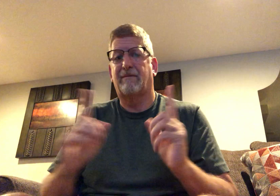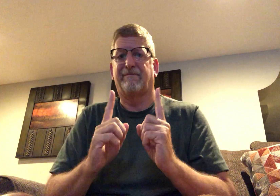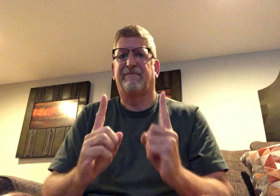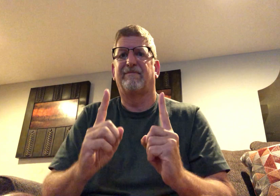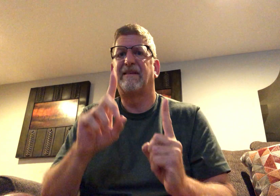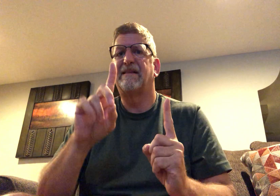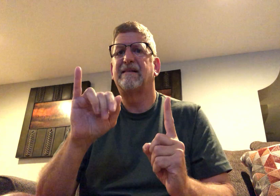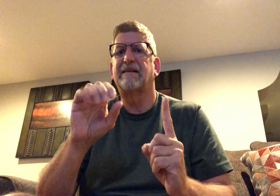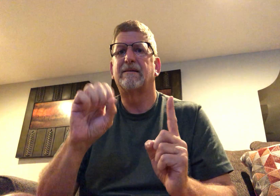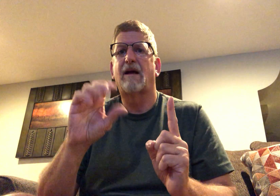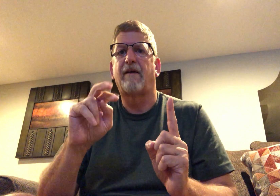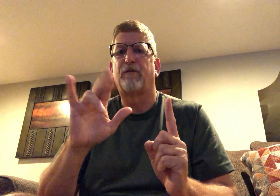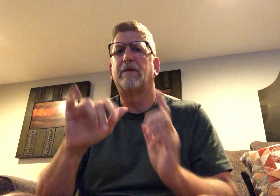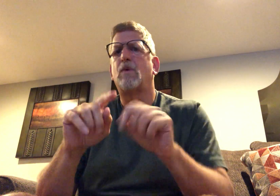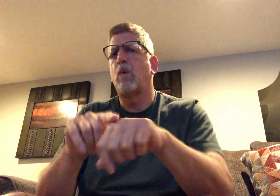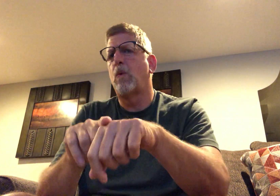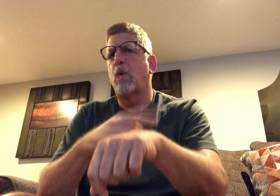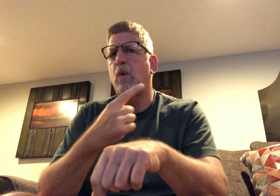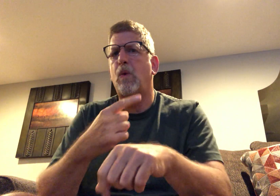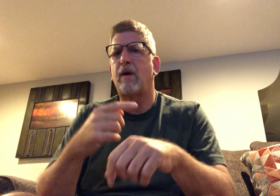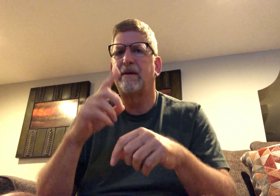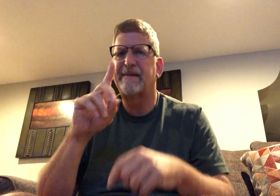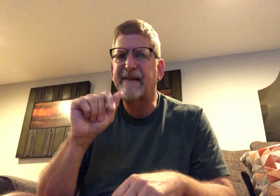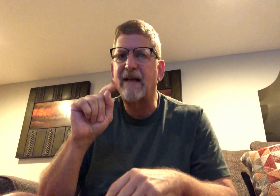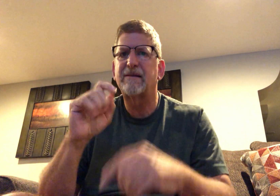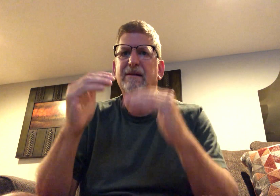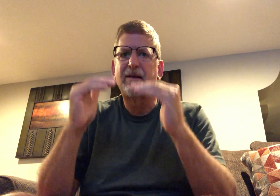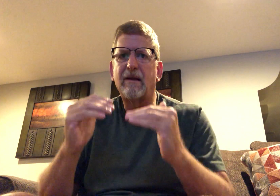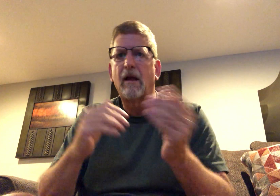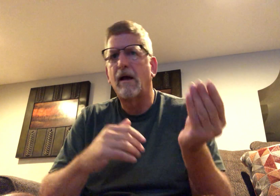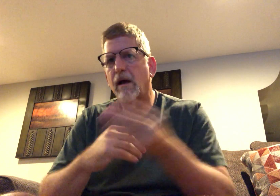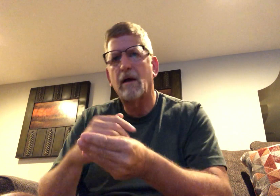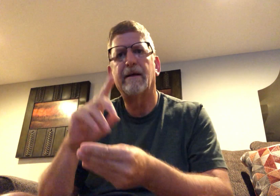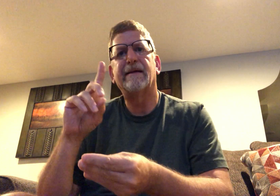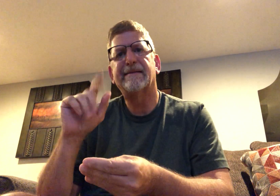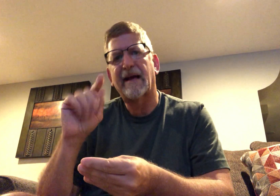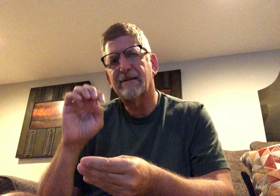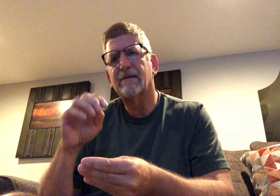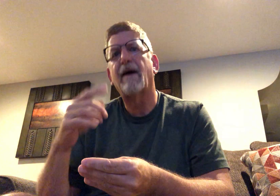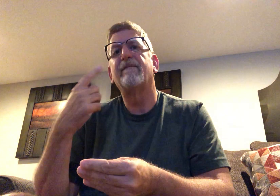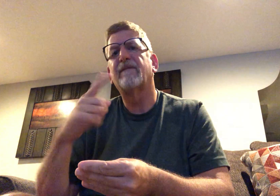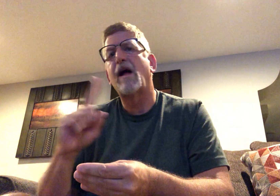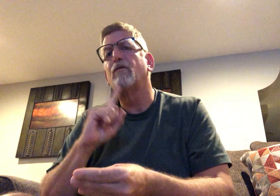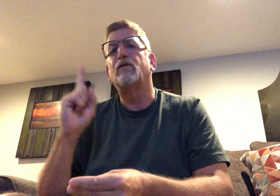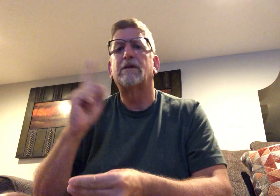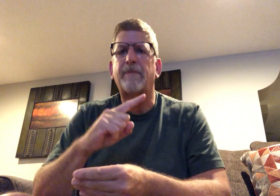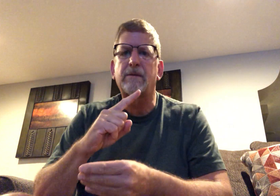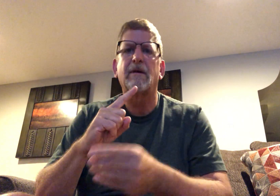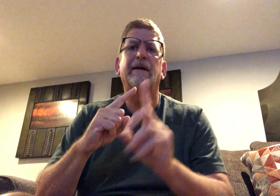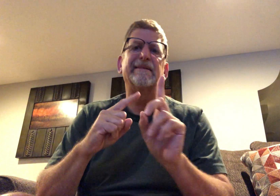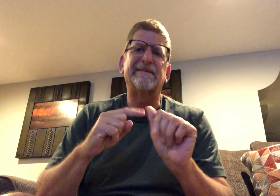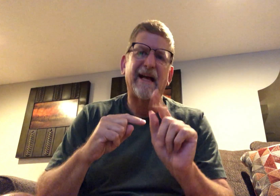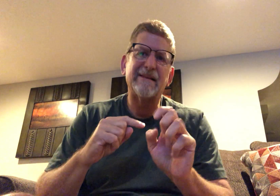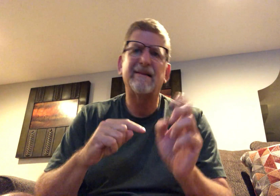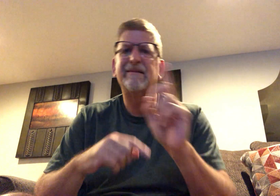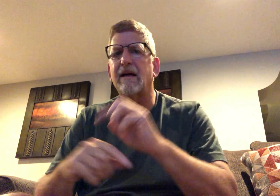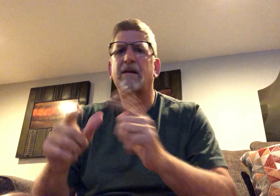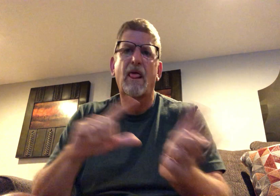just not right. That was Trudeau's second apology in less than 24 hours, now having to answer for not